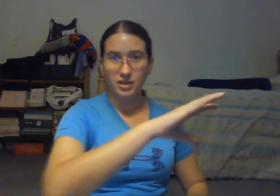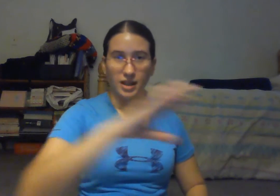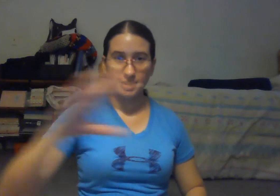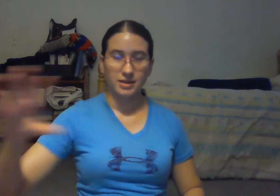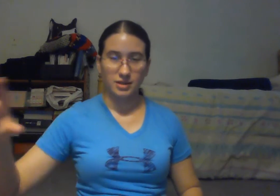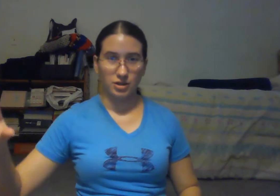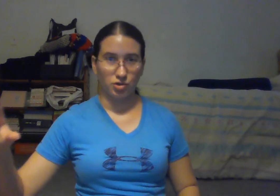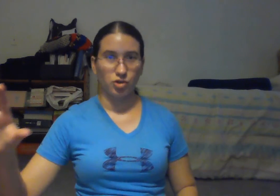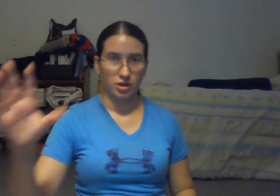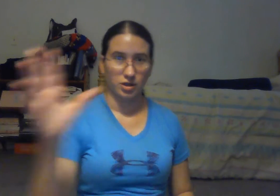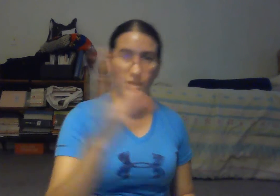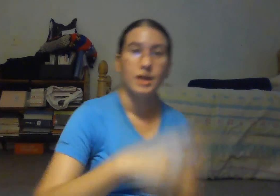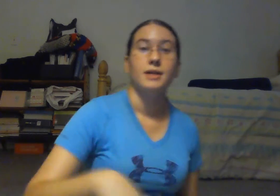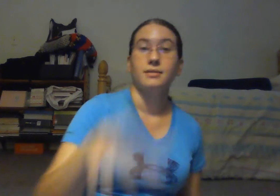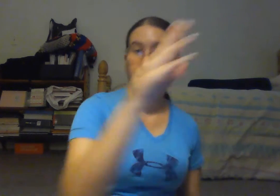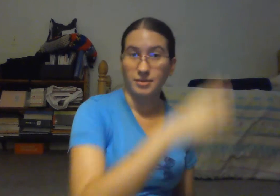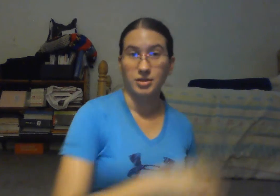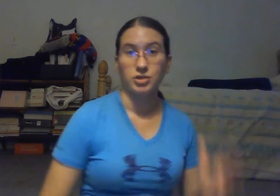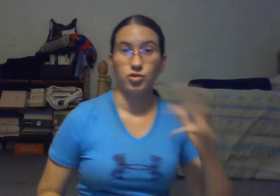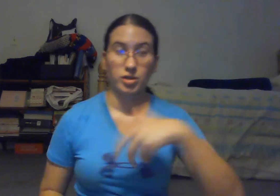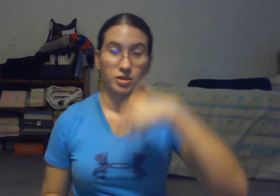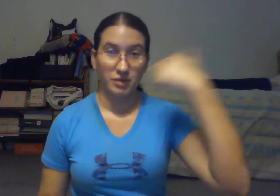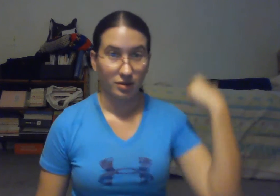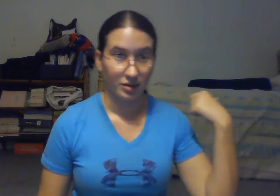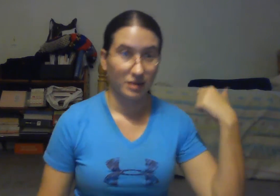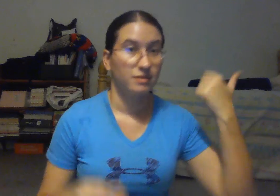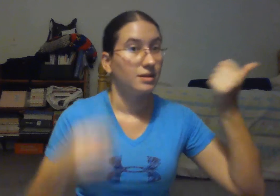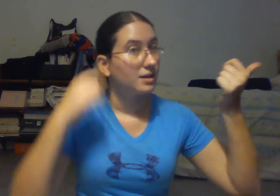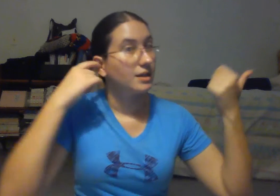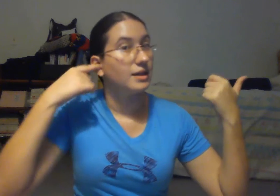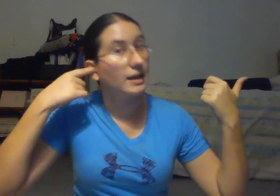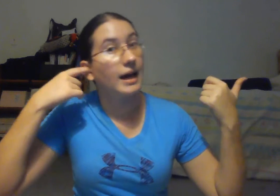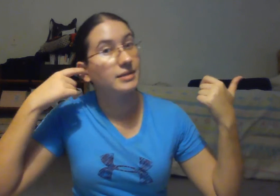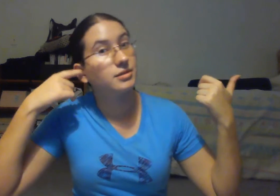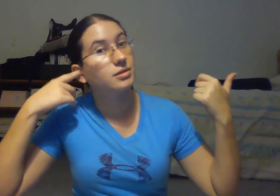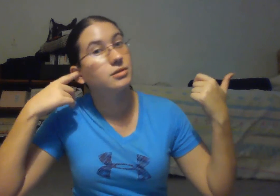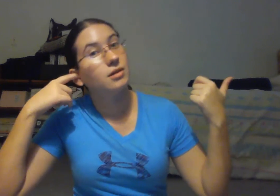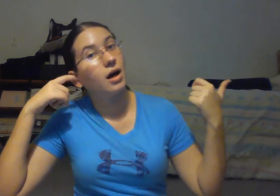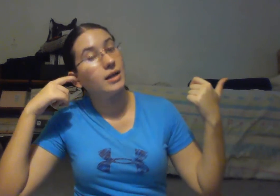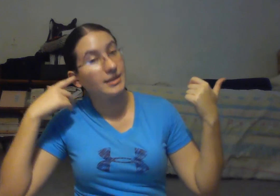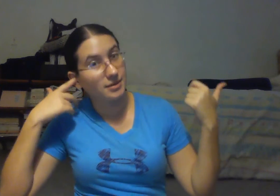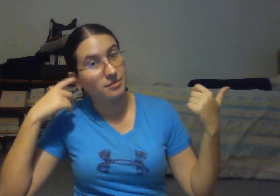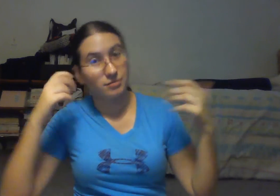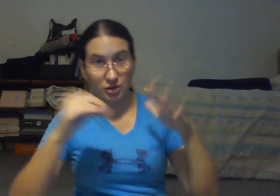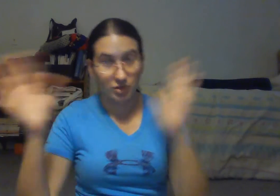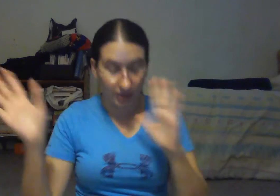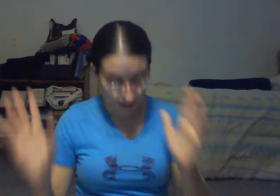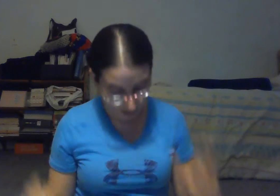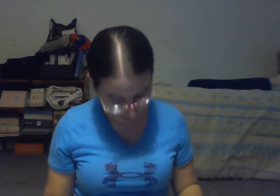using that sentence structure, the same sentence structure we learned in the last lesson. We're using that sentence